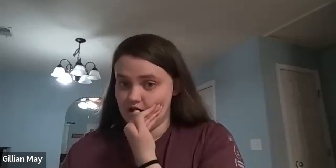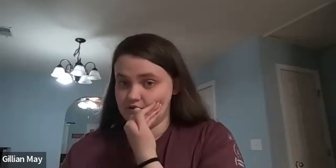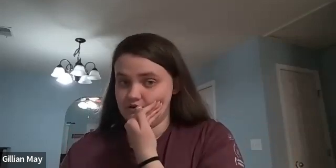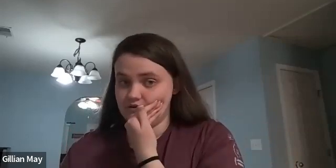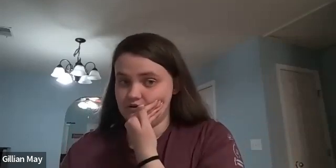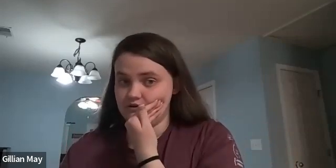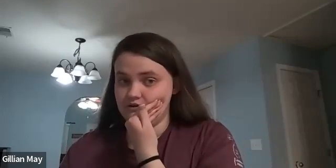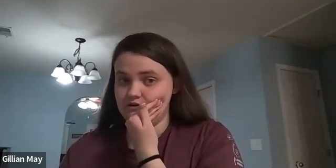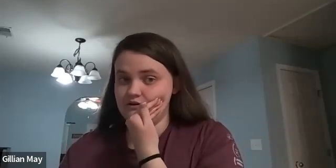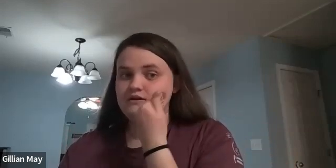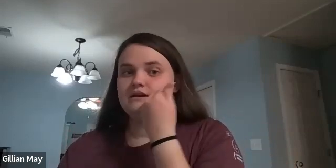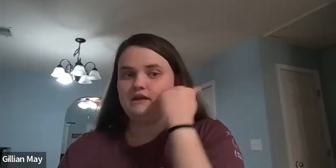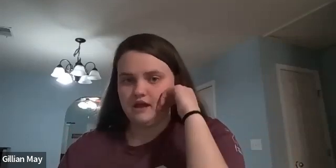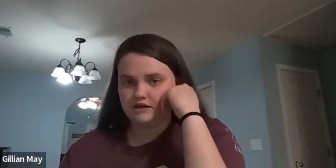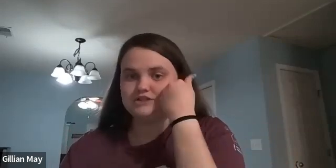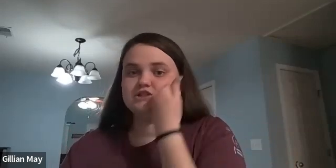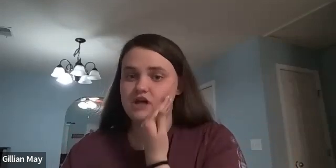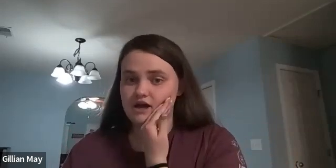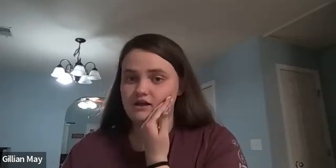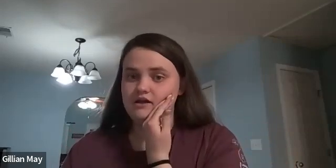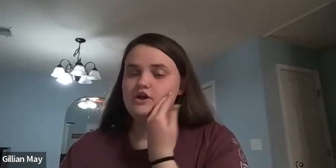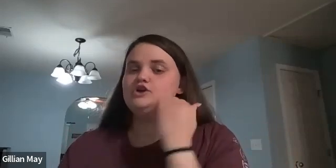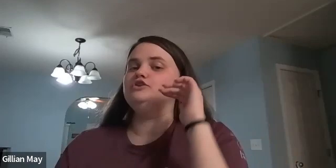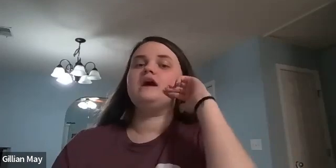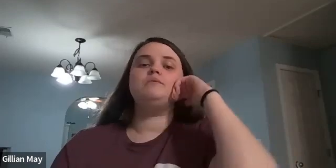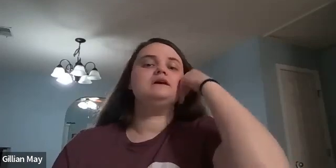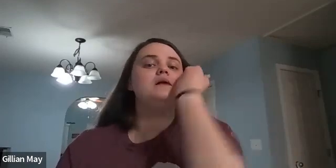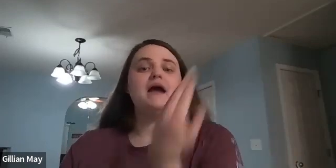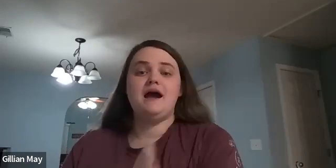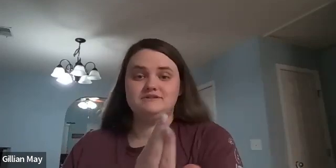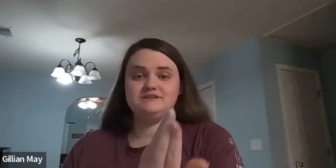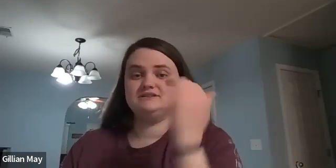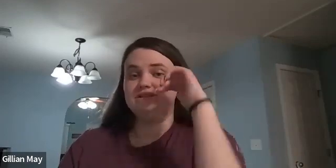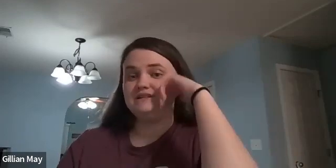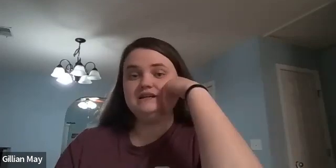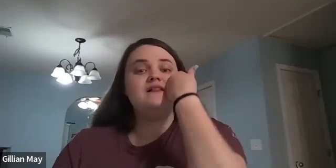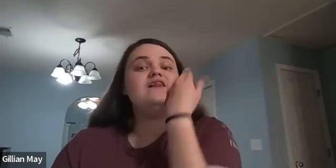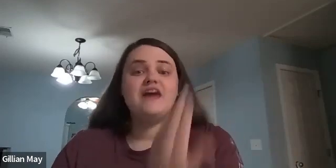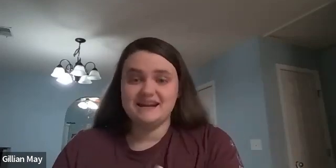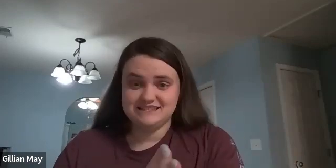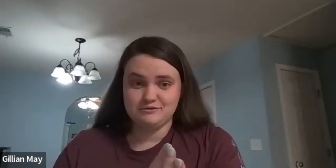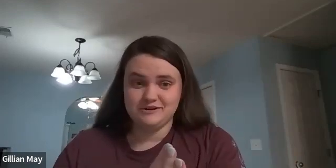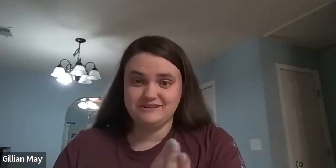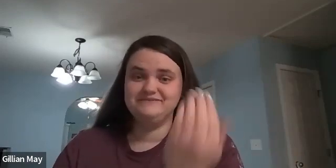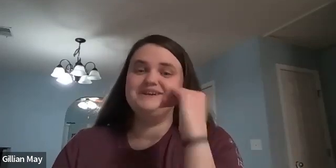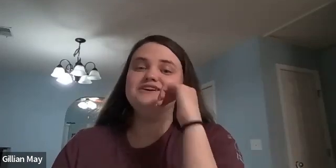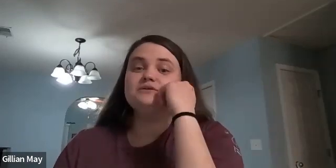down. Yeah, shy. You do not want to come out. That is the word. You want to